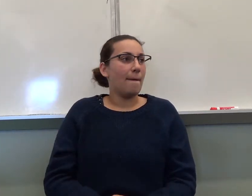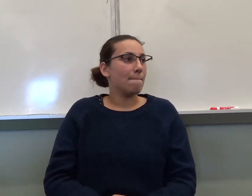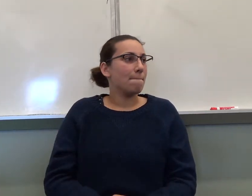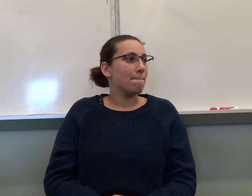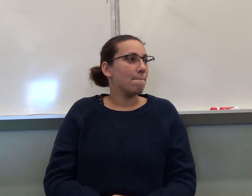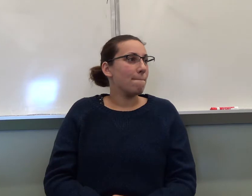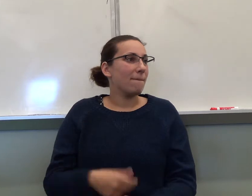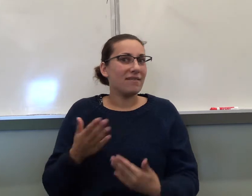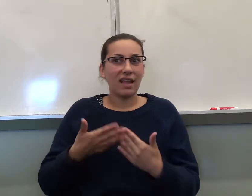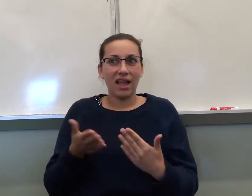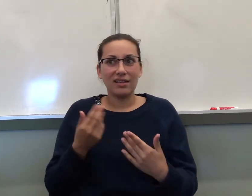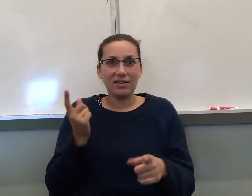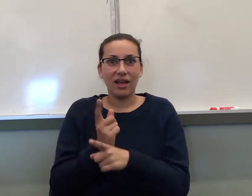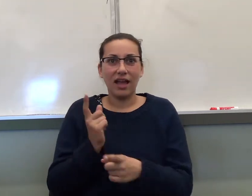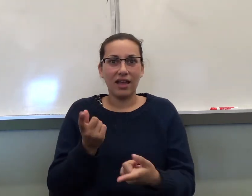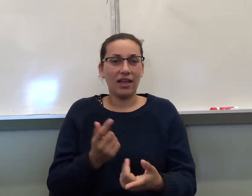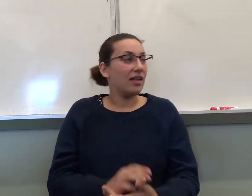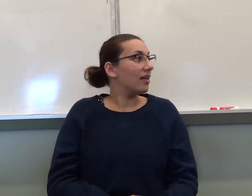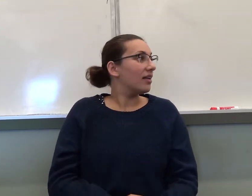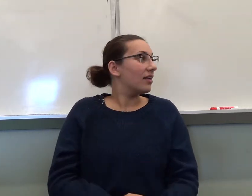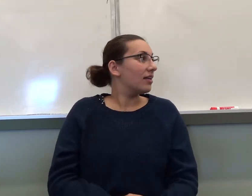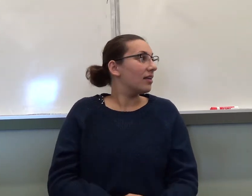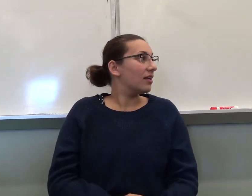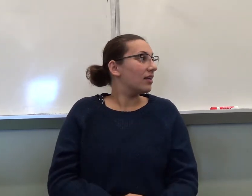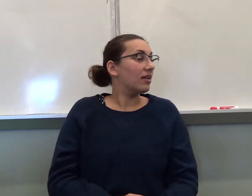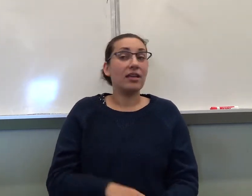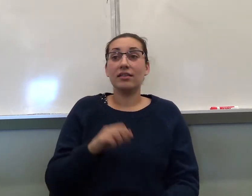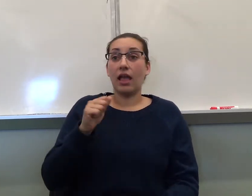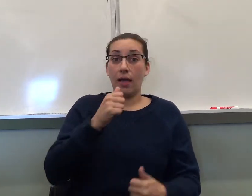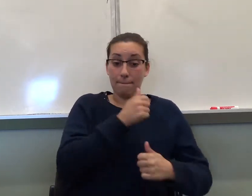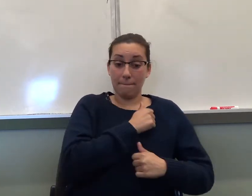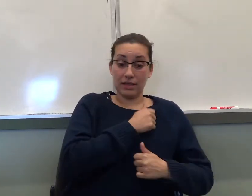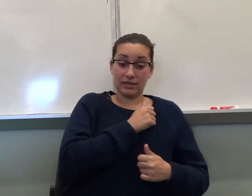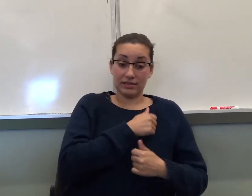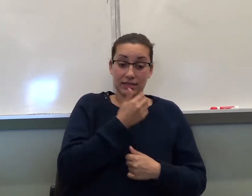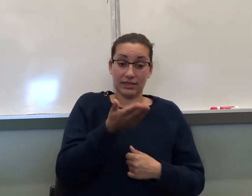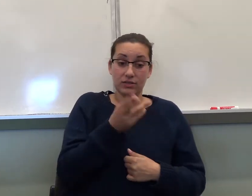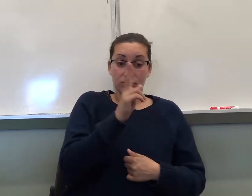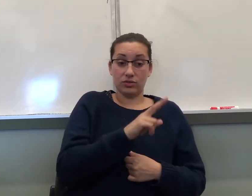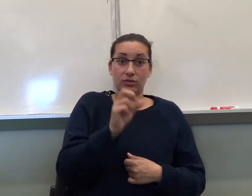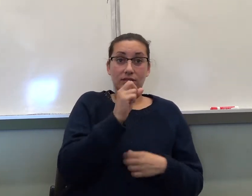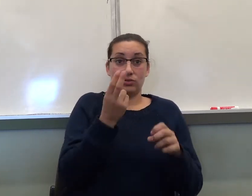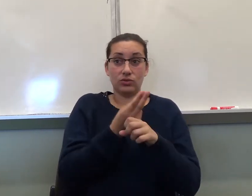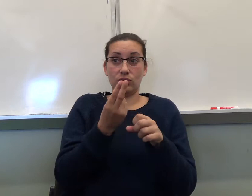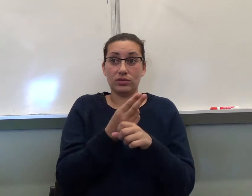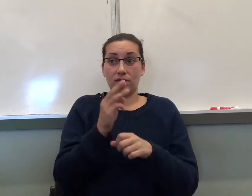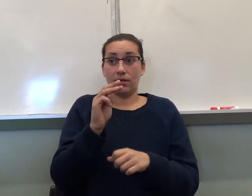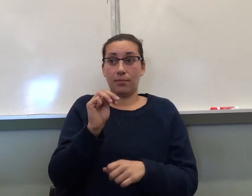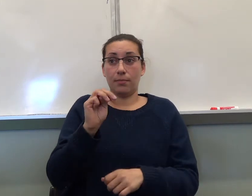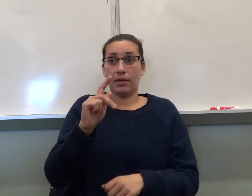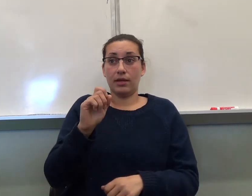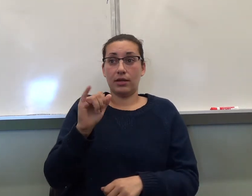Now, in all fairness, not only does the military in this country use the metric system, but so does science,